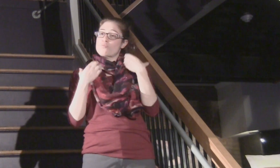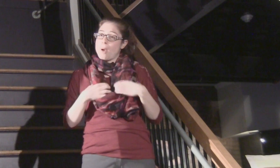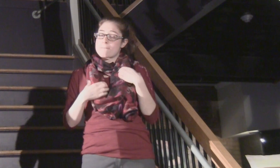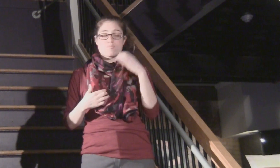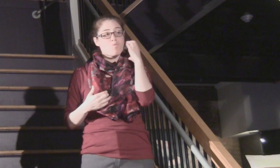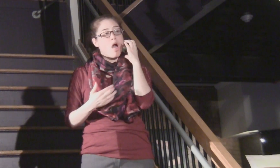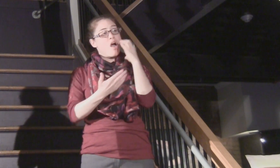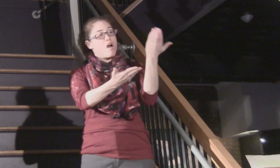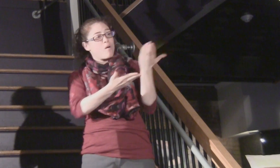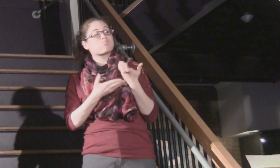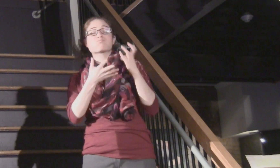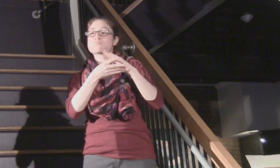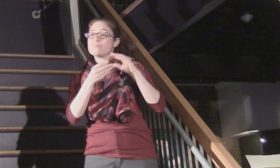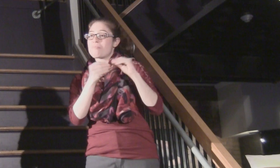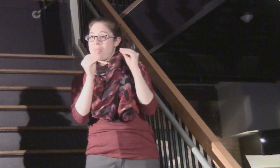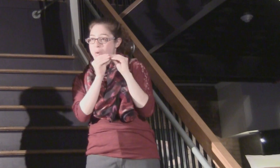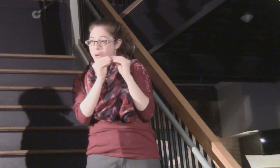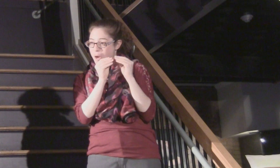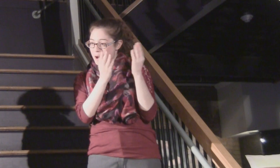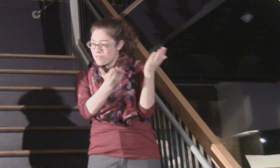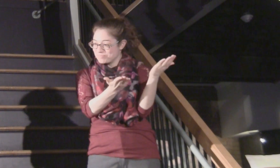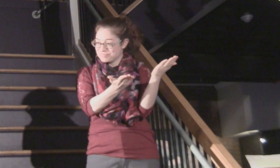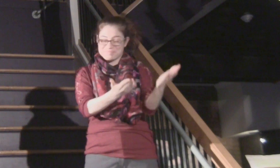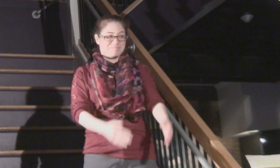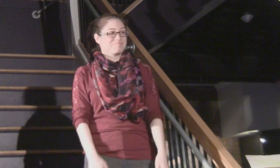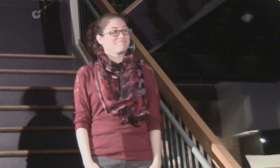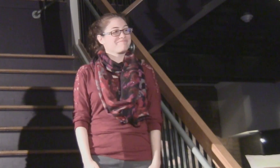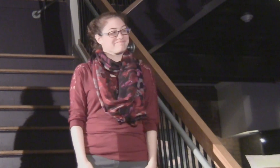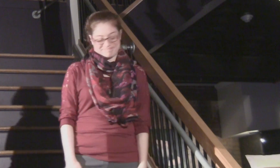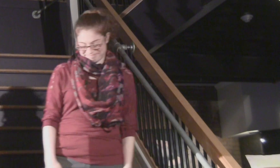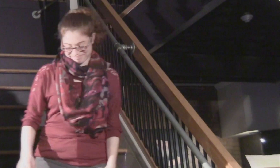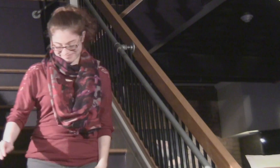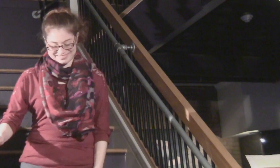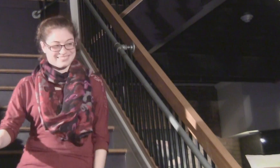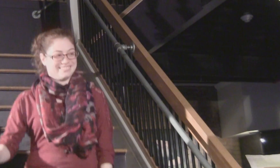you. I want to introduce Rabbi Joshua to talk a little bit more.